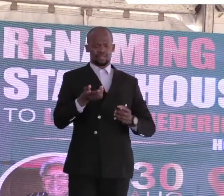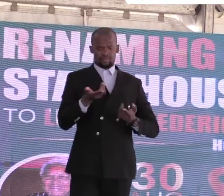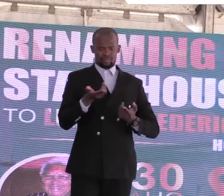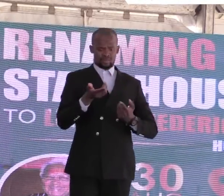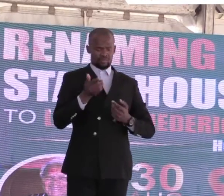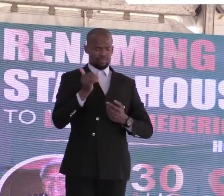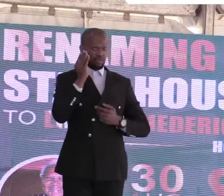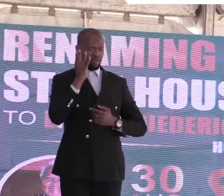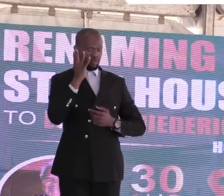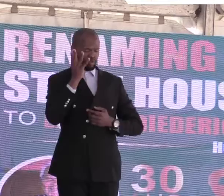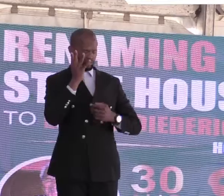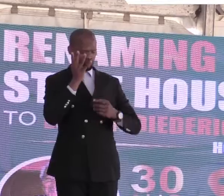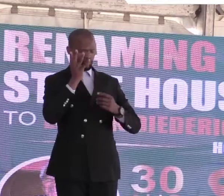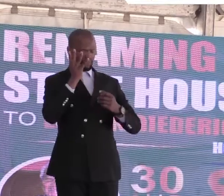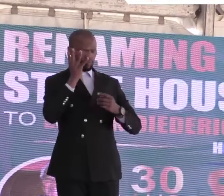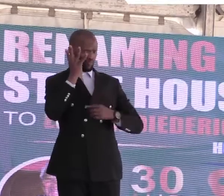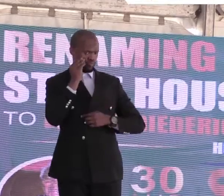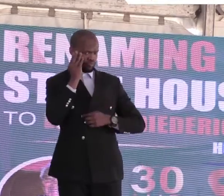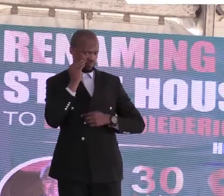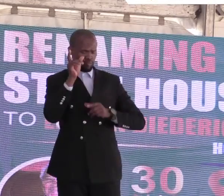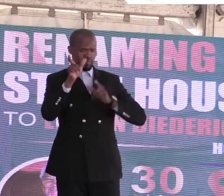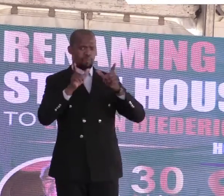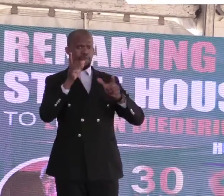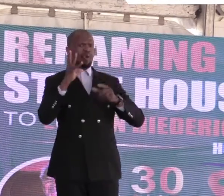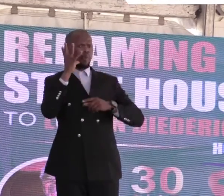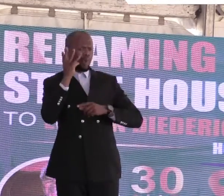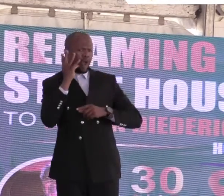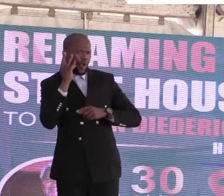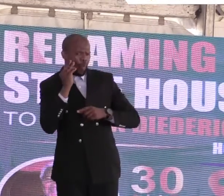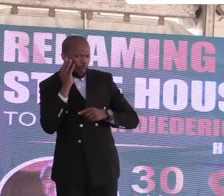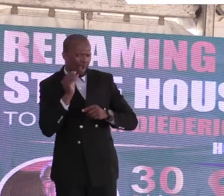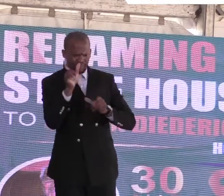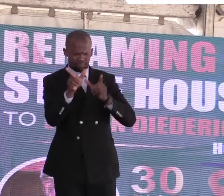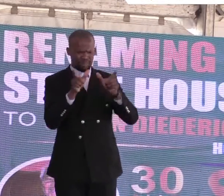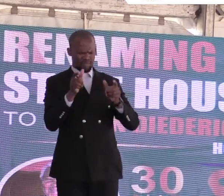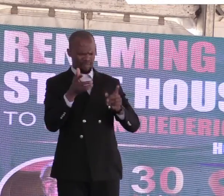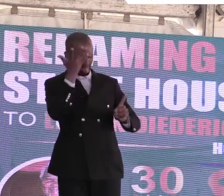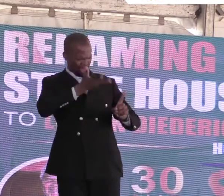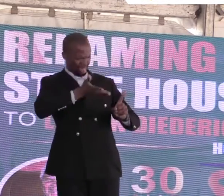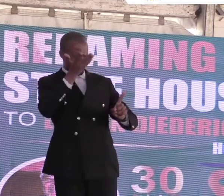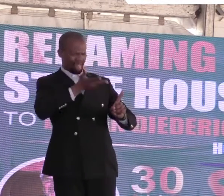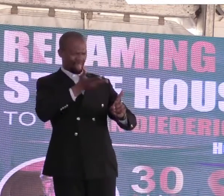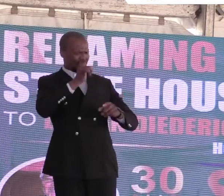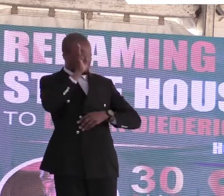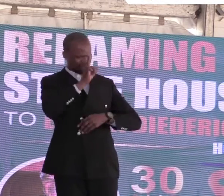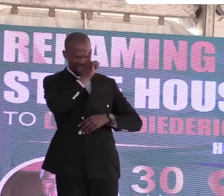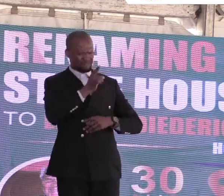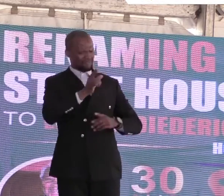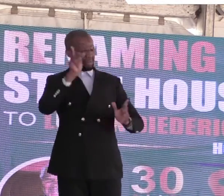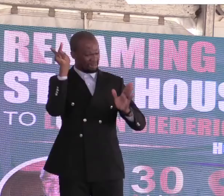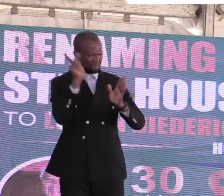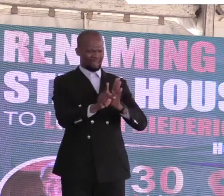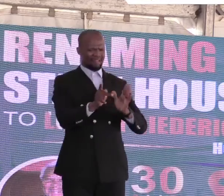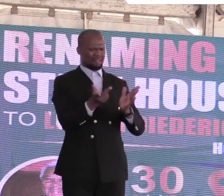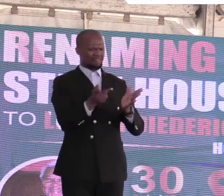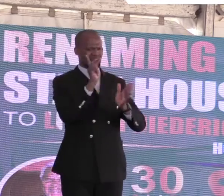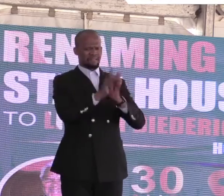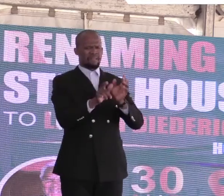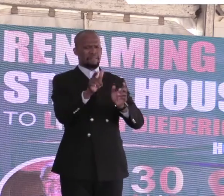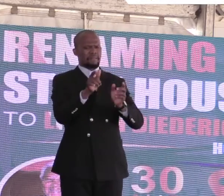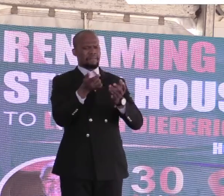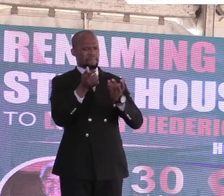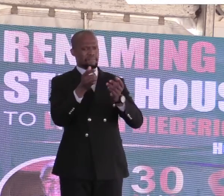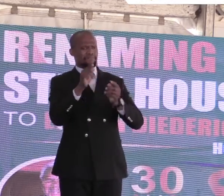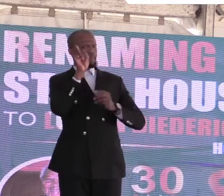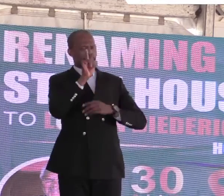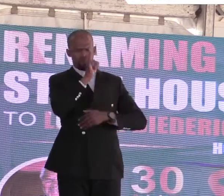not matter, and the regime did not hesitate to brutalize and killing black women, or black people in